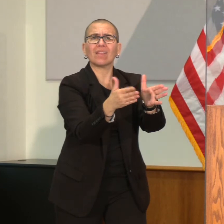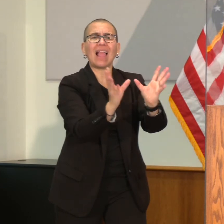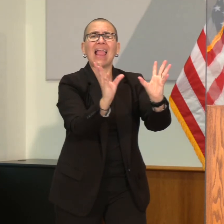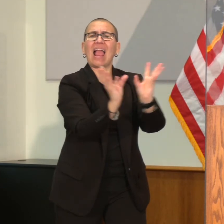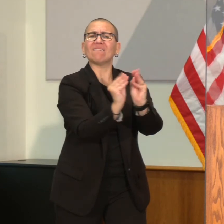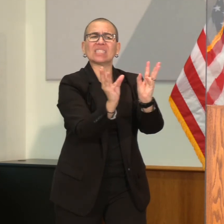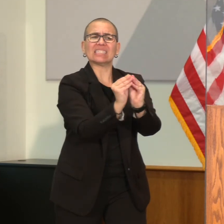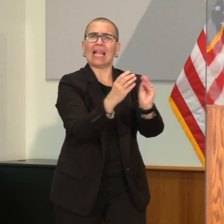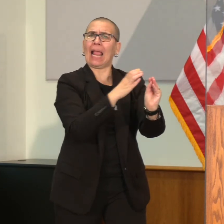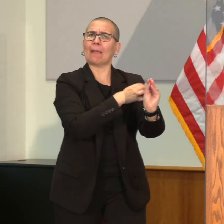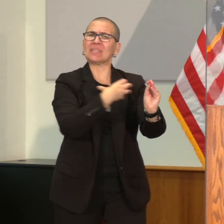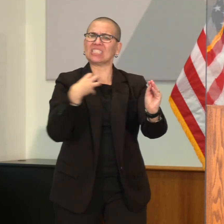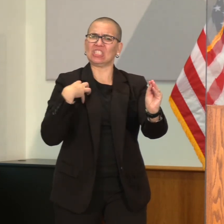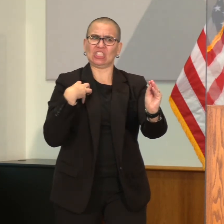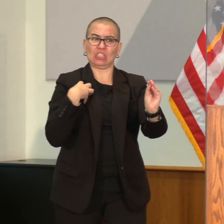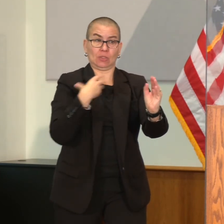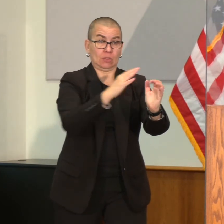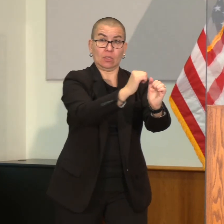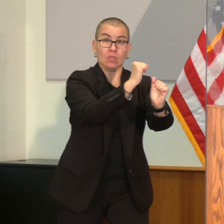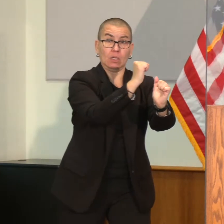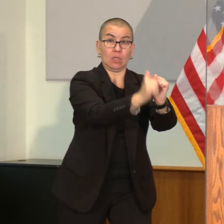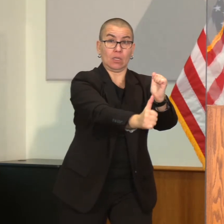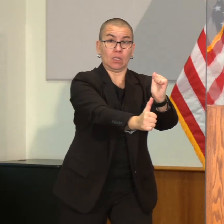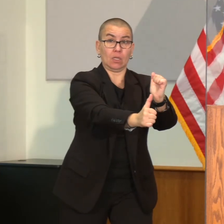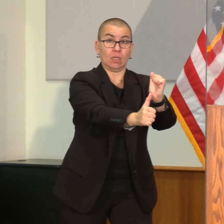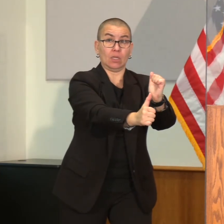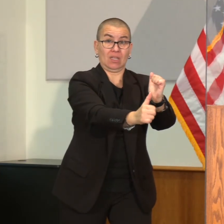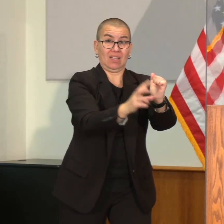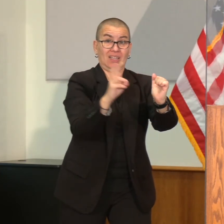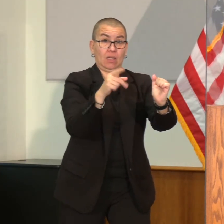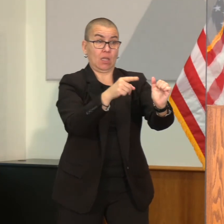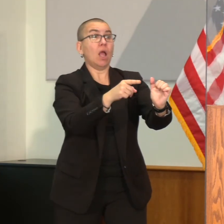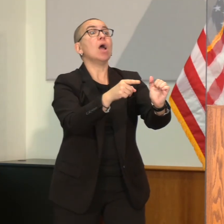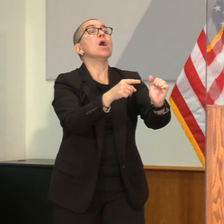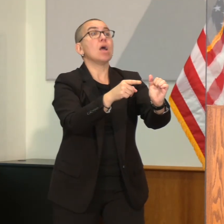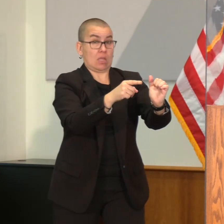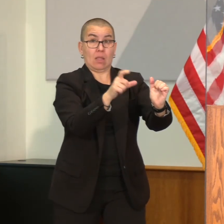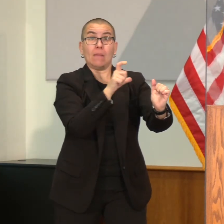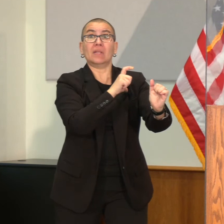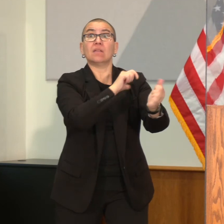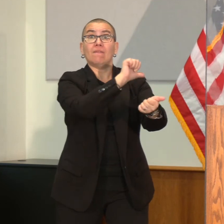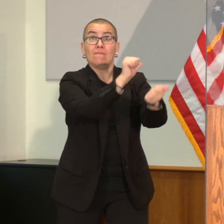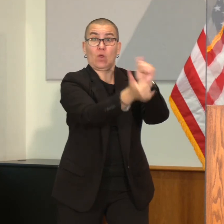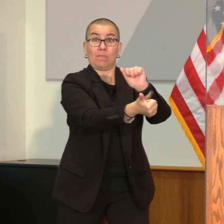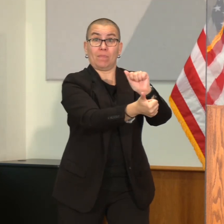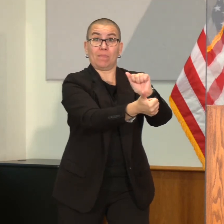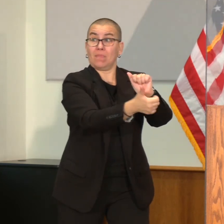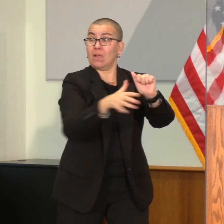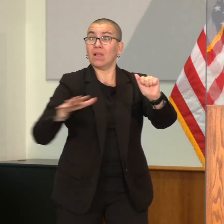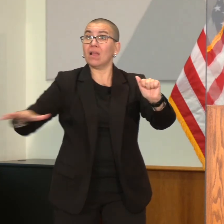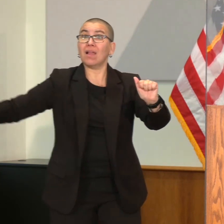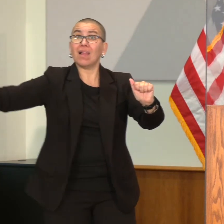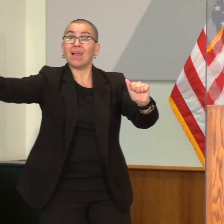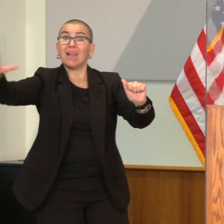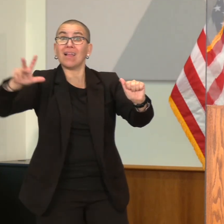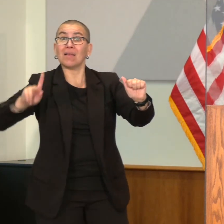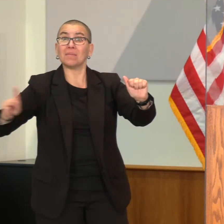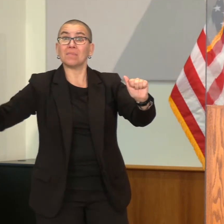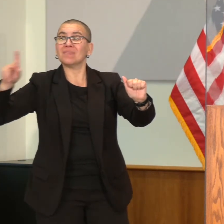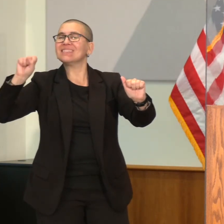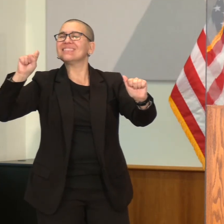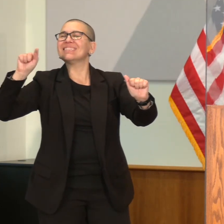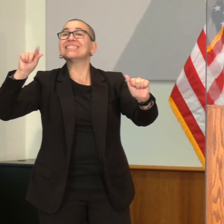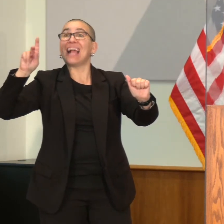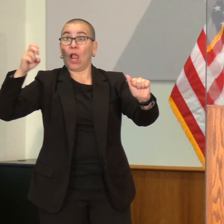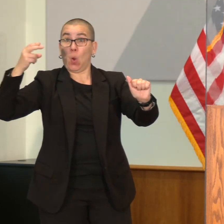police reform legislation, it limits the chance for public, stakeholders, and members, particularly senators